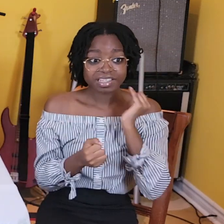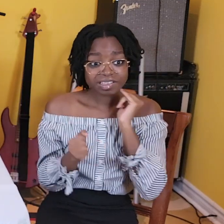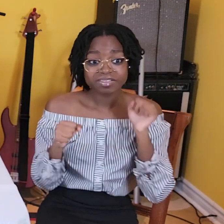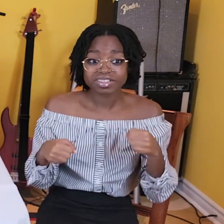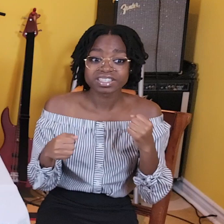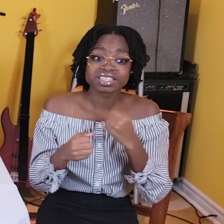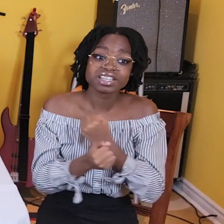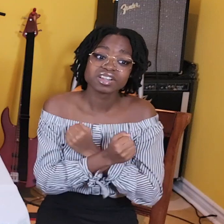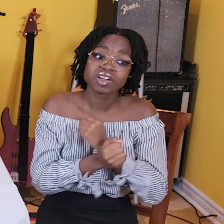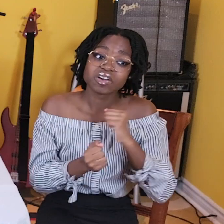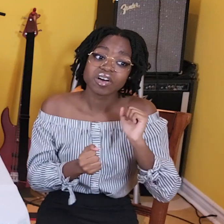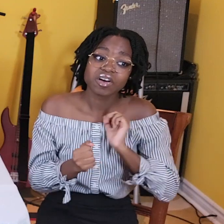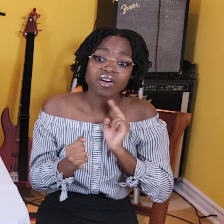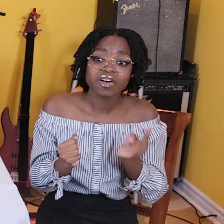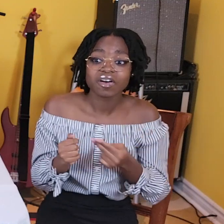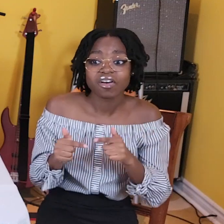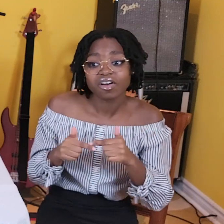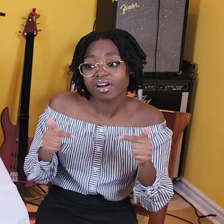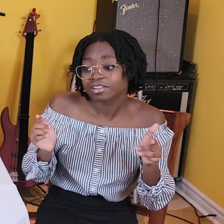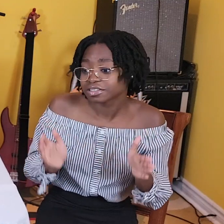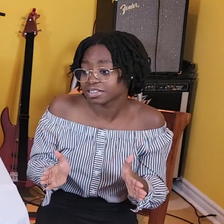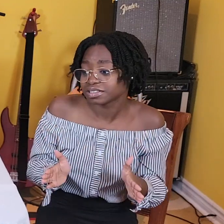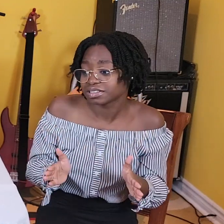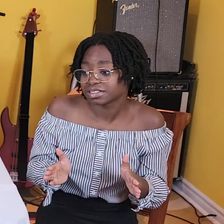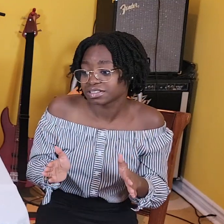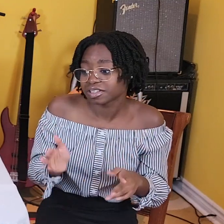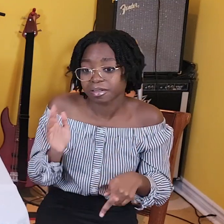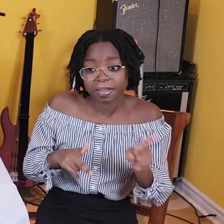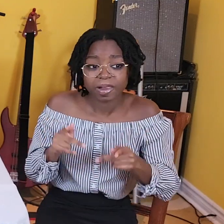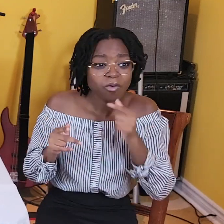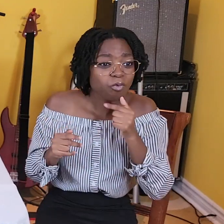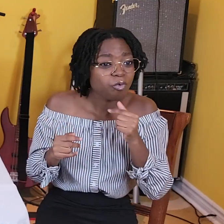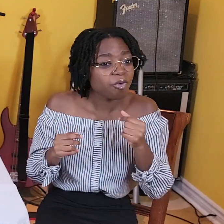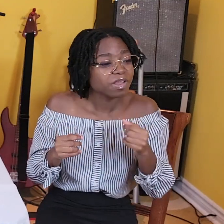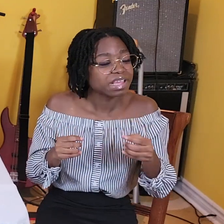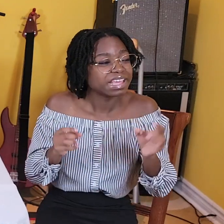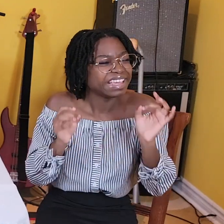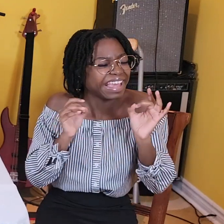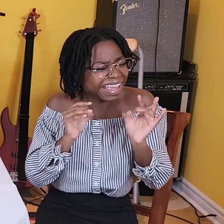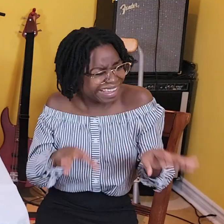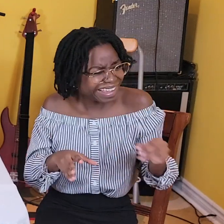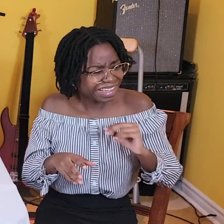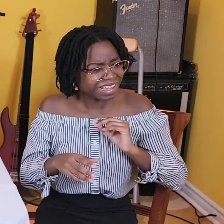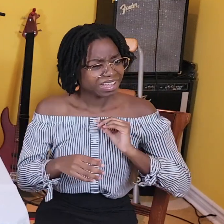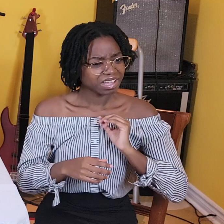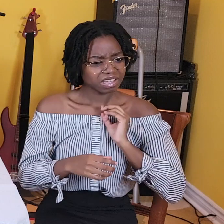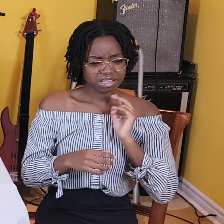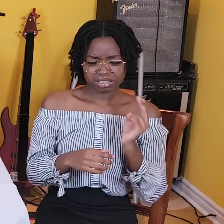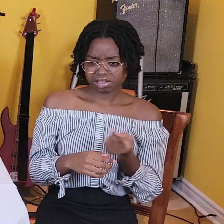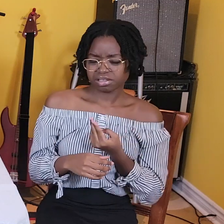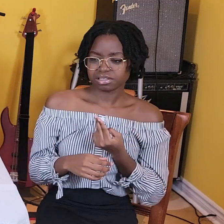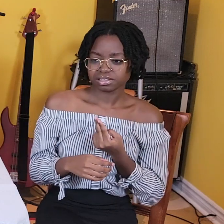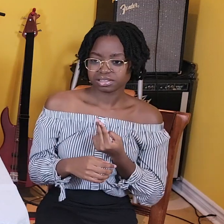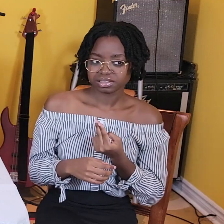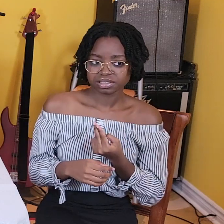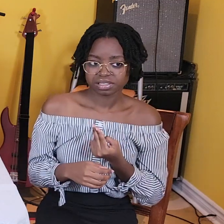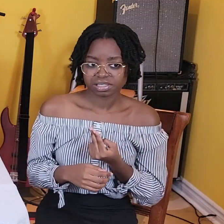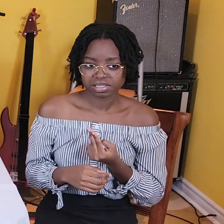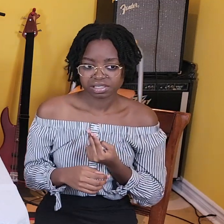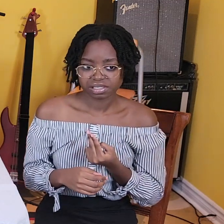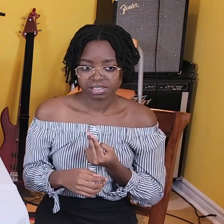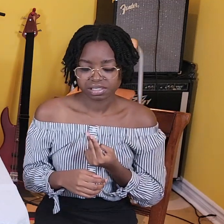enemies, if we can love those who despise us and ridicule us and make all manner of evil forcefully against